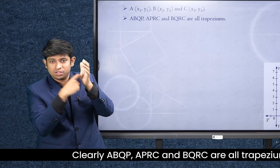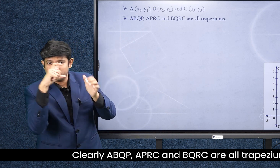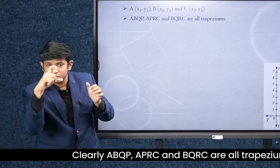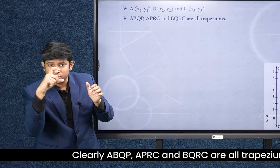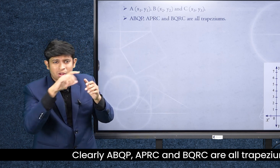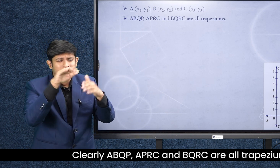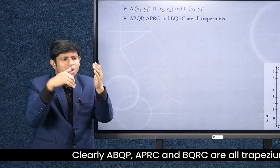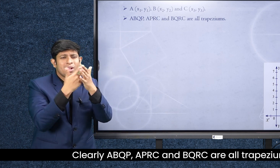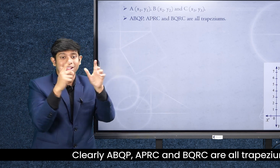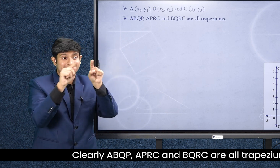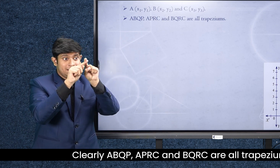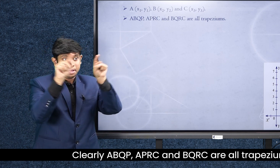trapeziums.